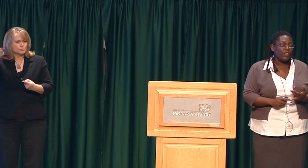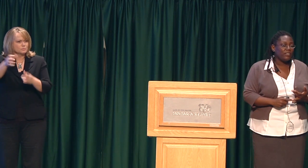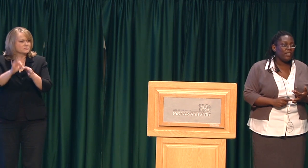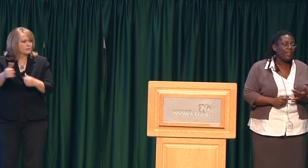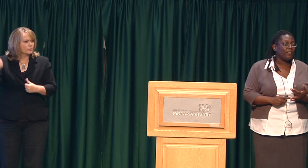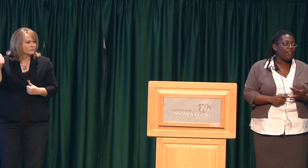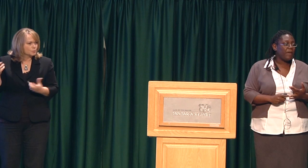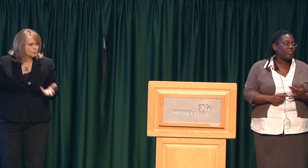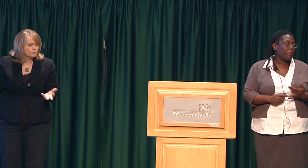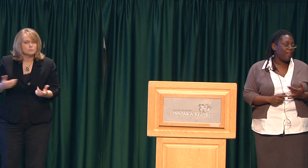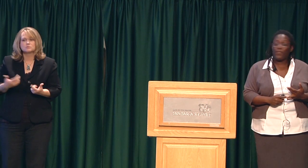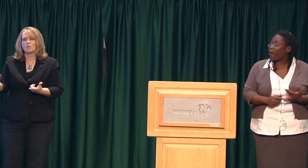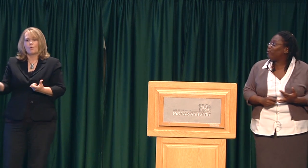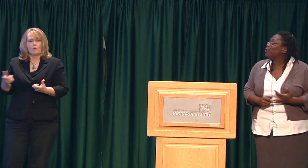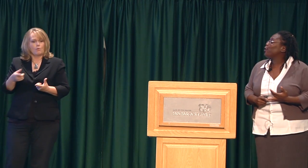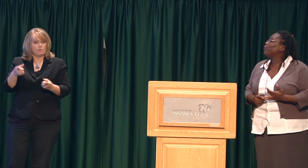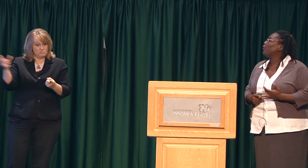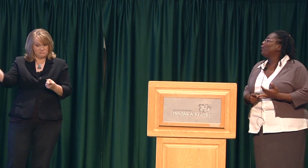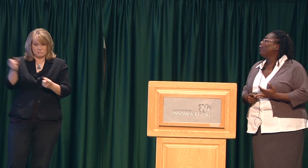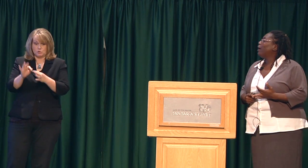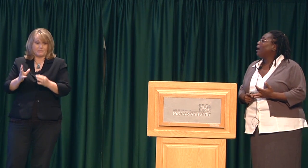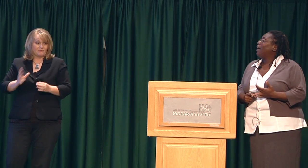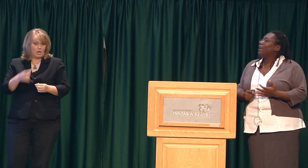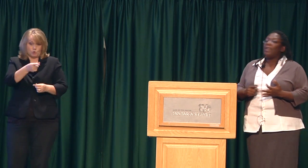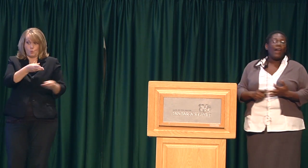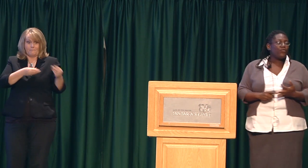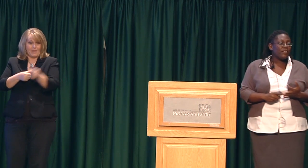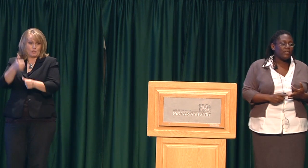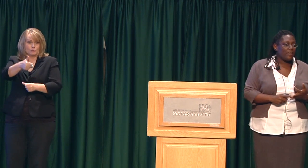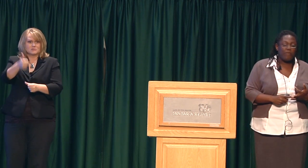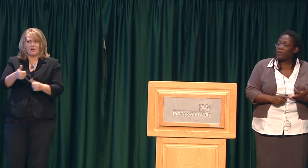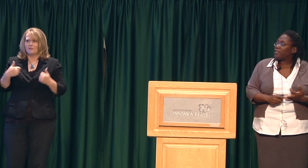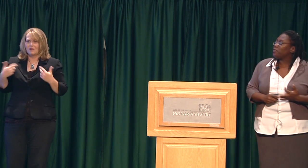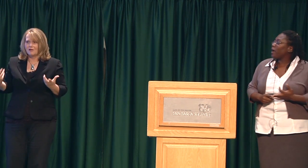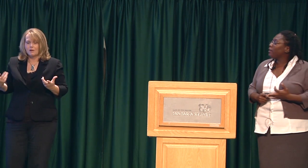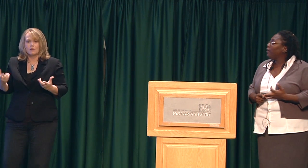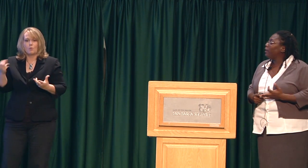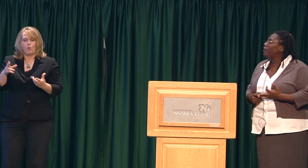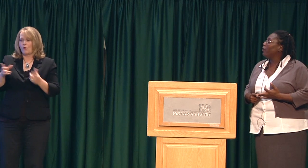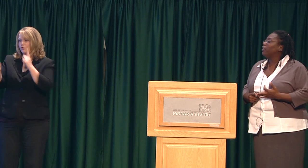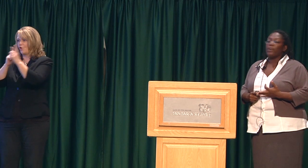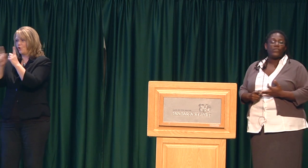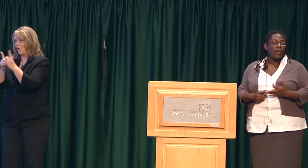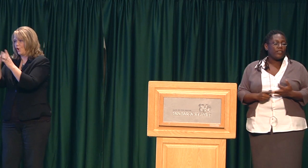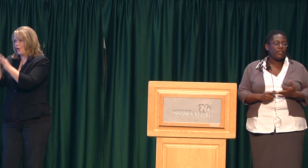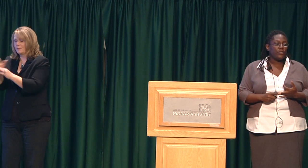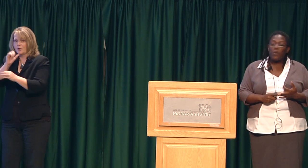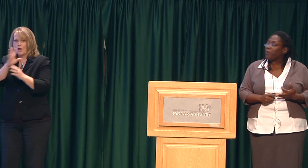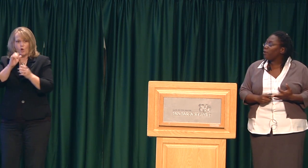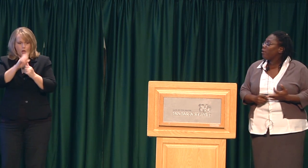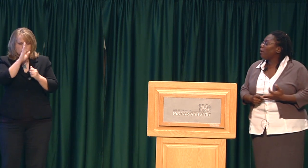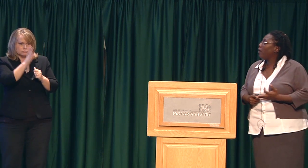or suggesting that the deaf patient pay for their own interpreter, not addressing the deaf person directly or looking and talking to